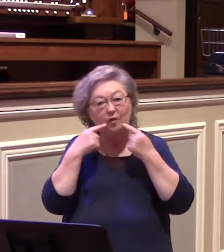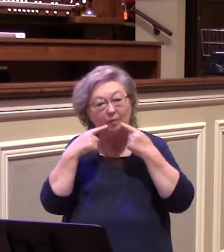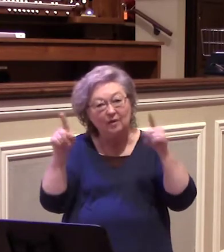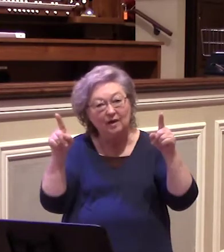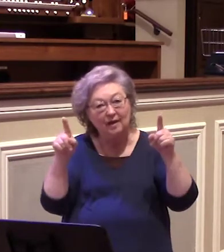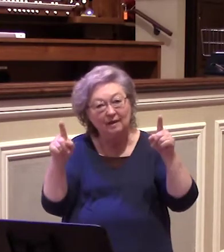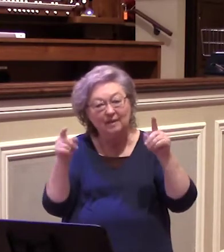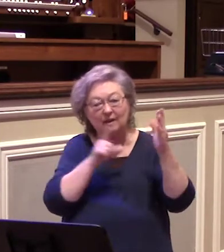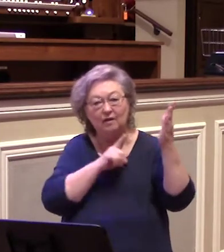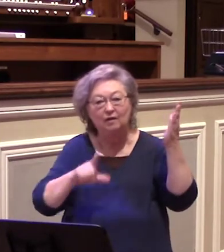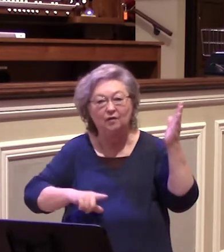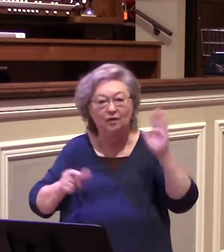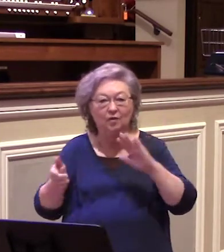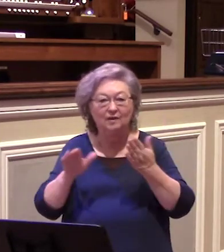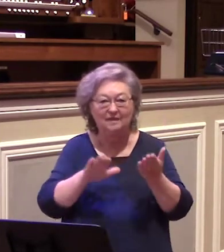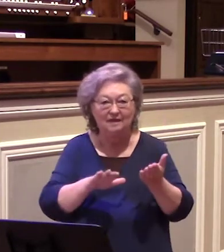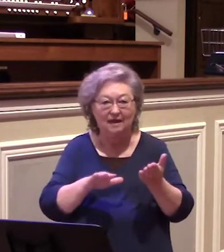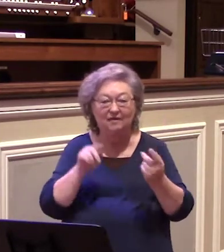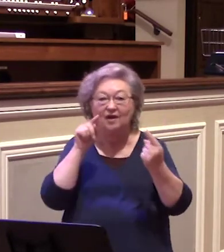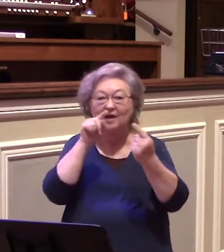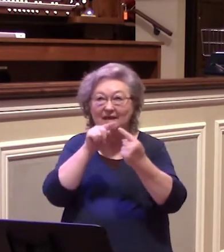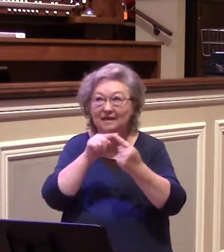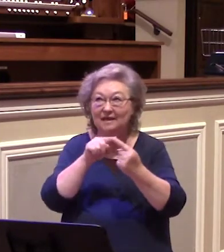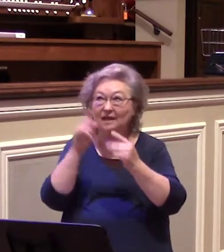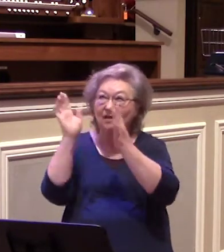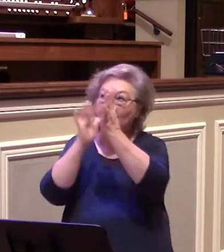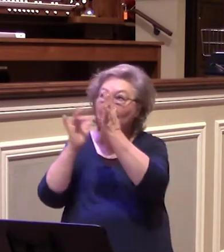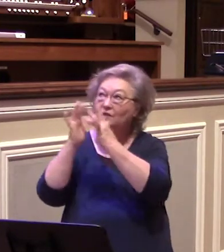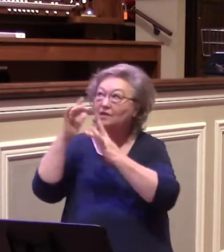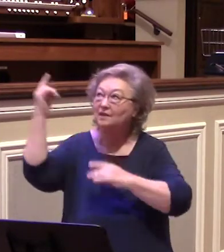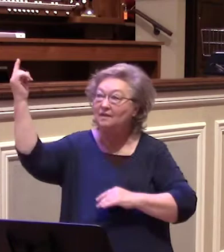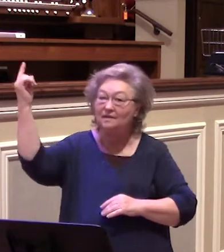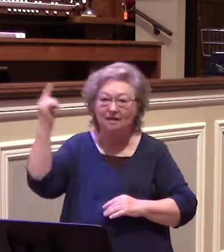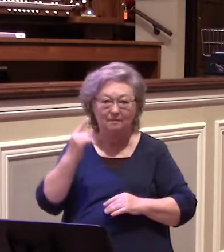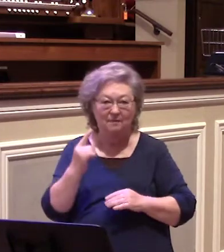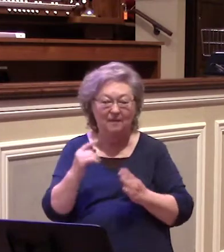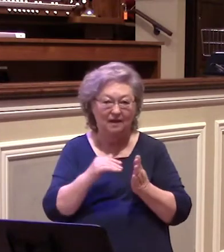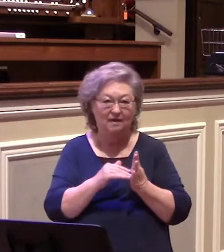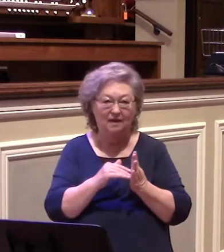again. Father, now we have taken in